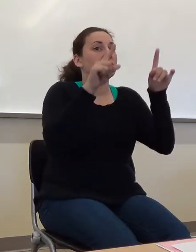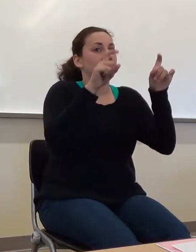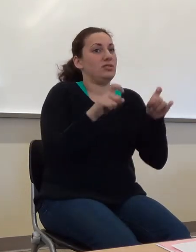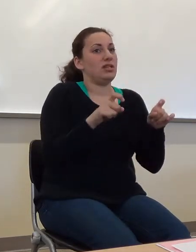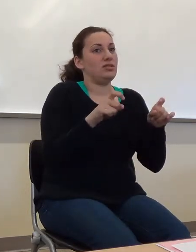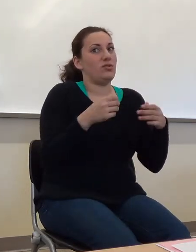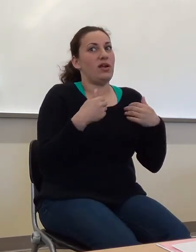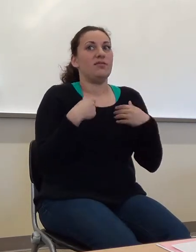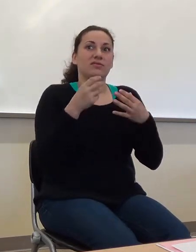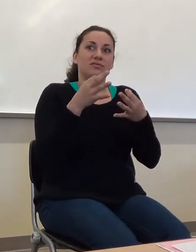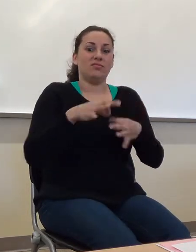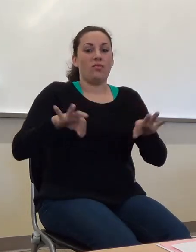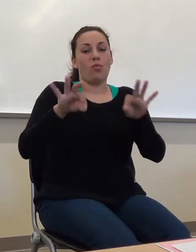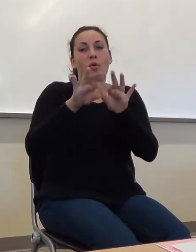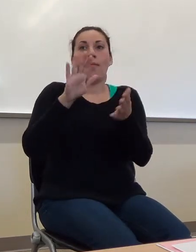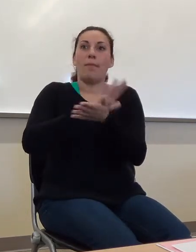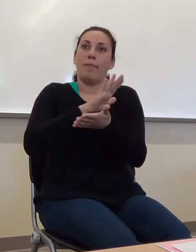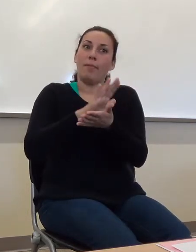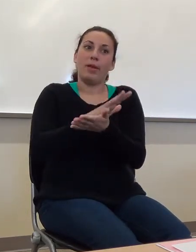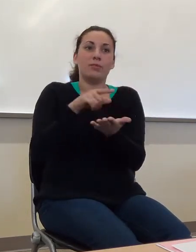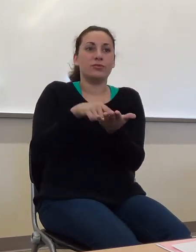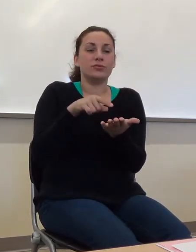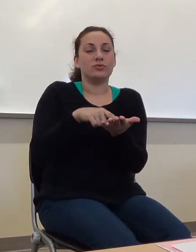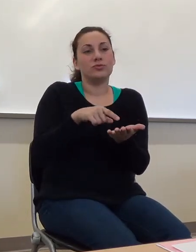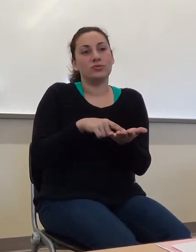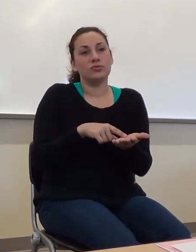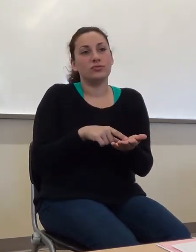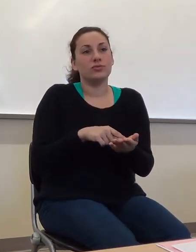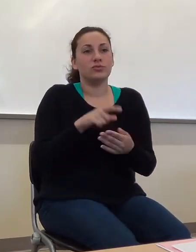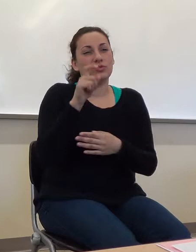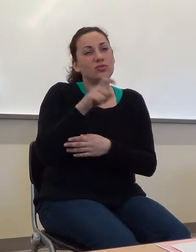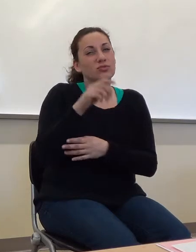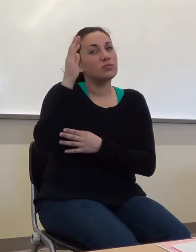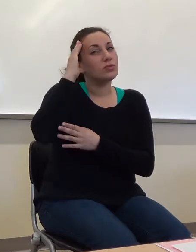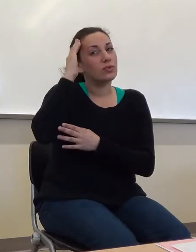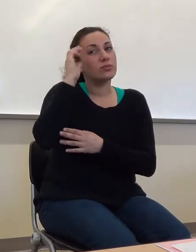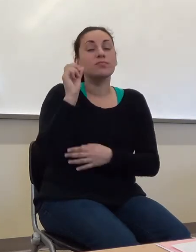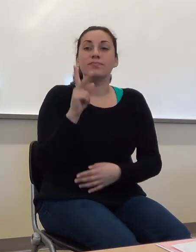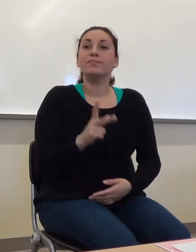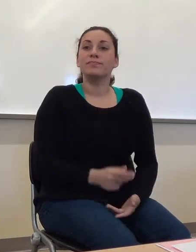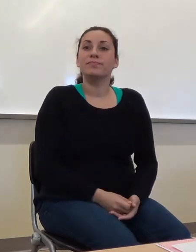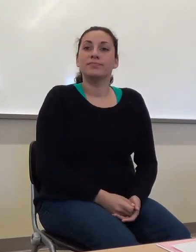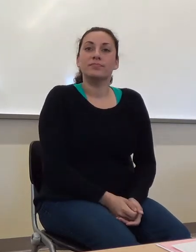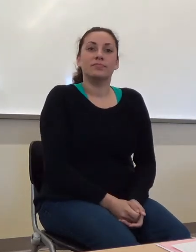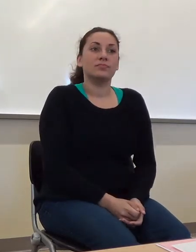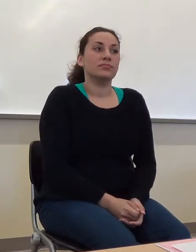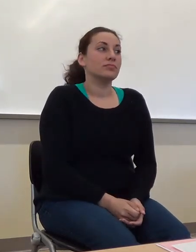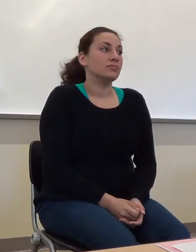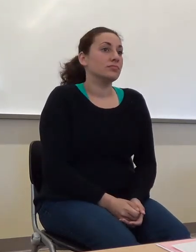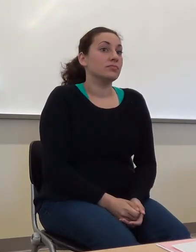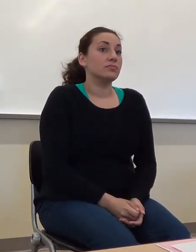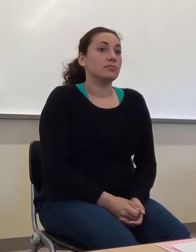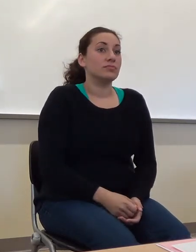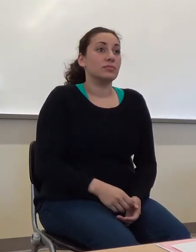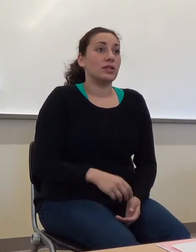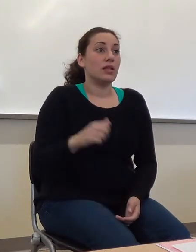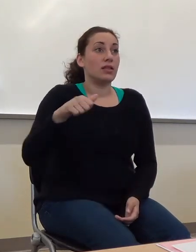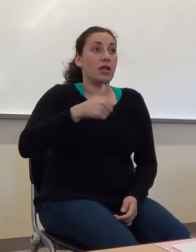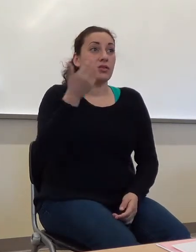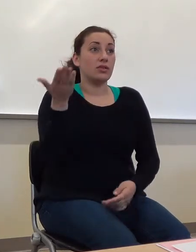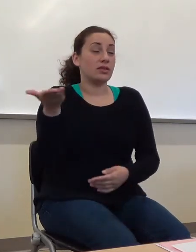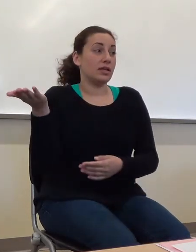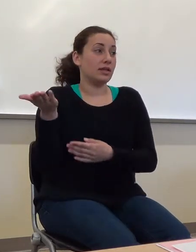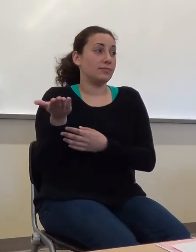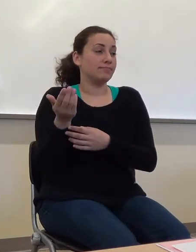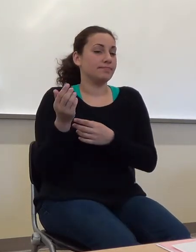big papers due in some classes, so you want to kind of be aware of that. Then, the other thing we need to be